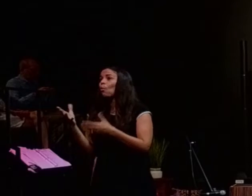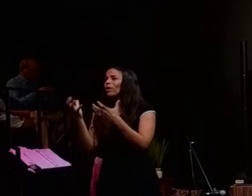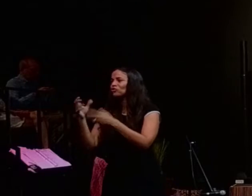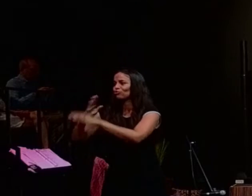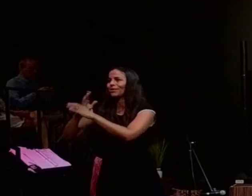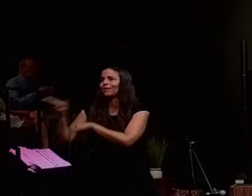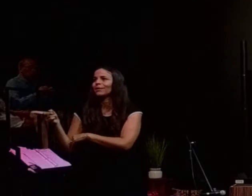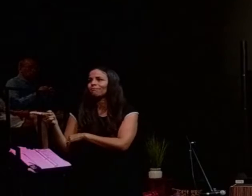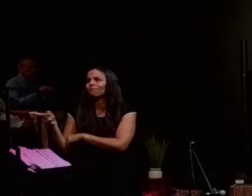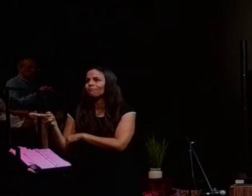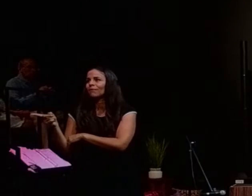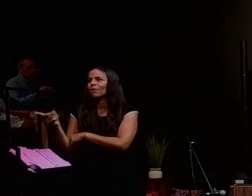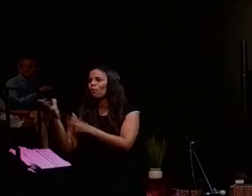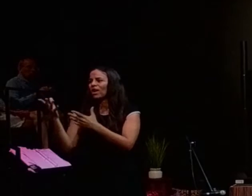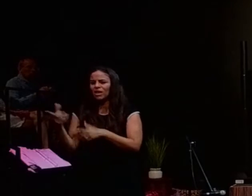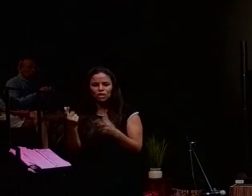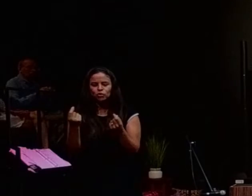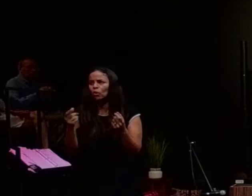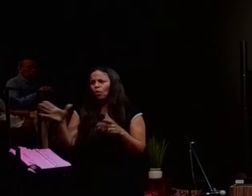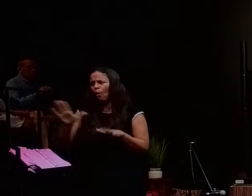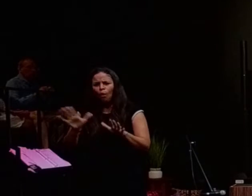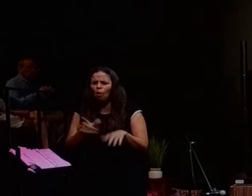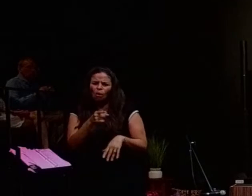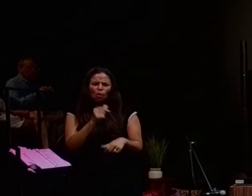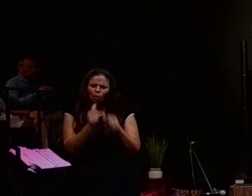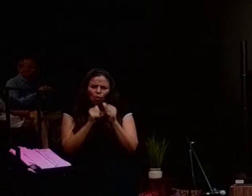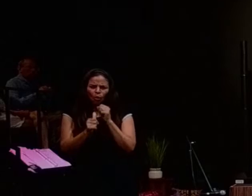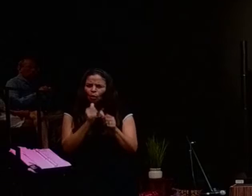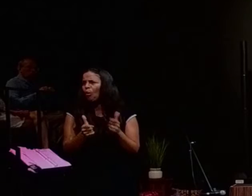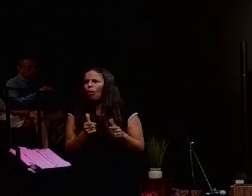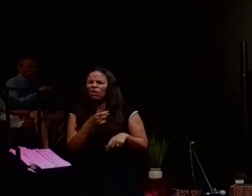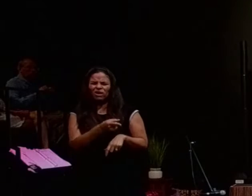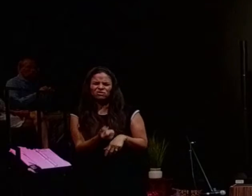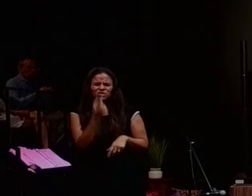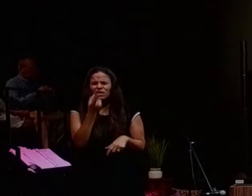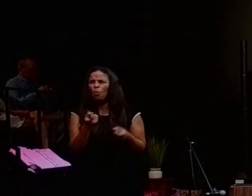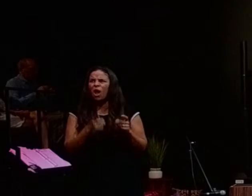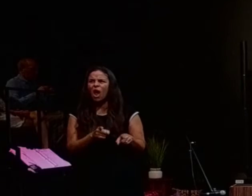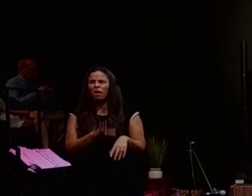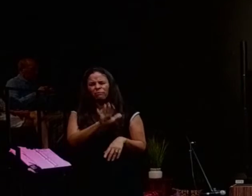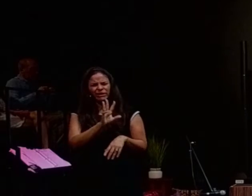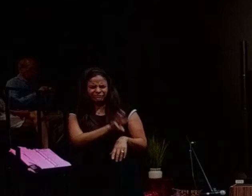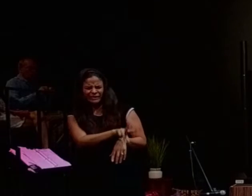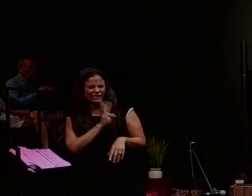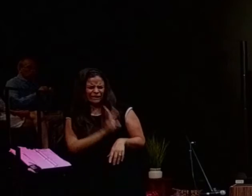tried to cover up what he'd done. Oh, that's not what happened. Your son's six. He doesn't understand what he's talking about. You know,